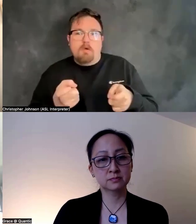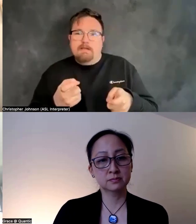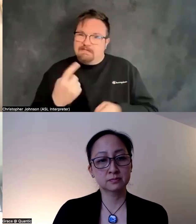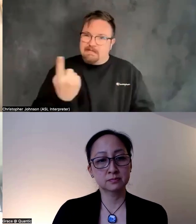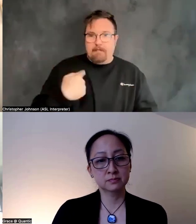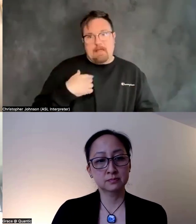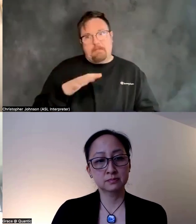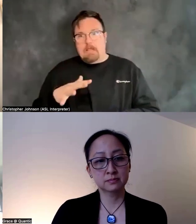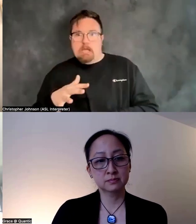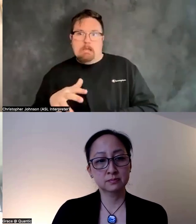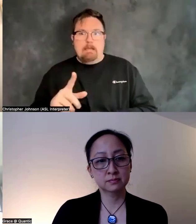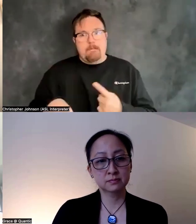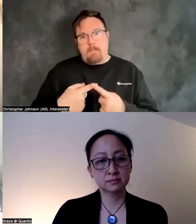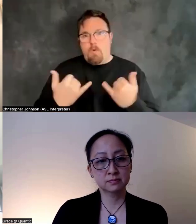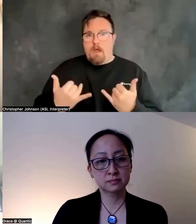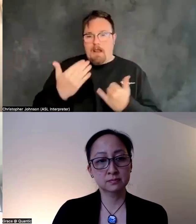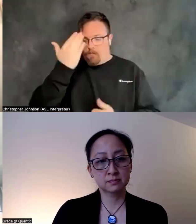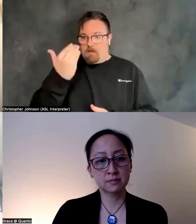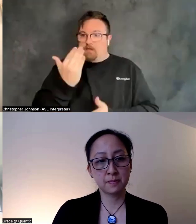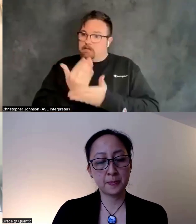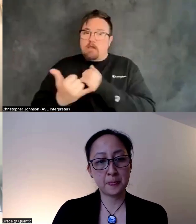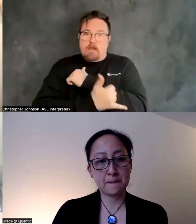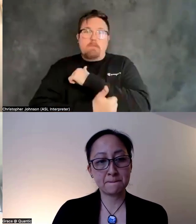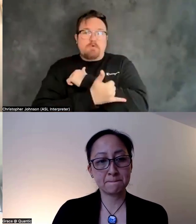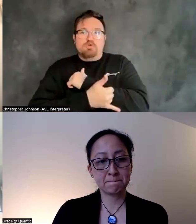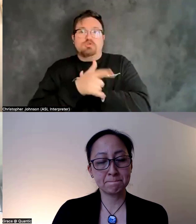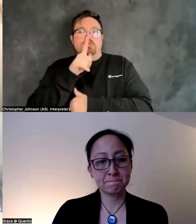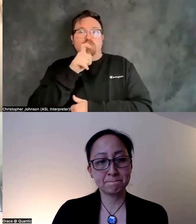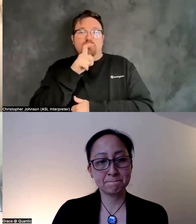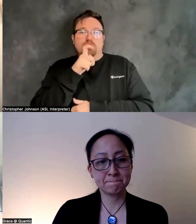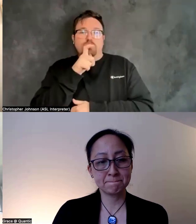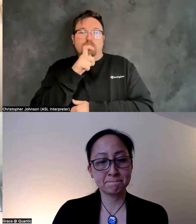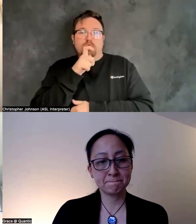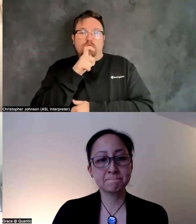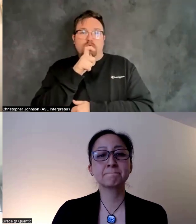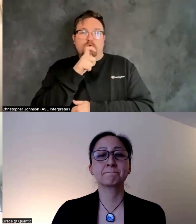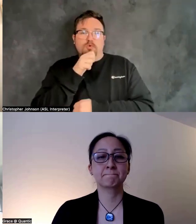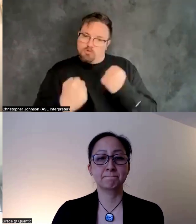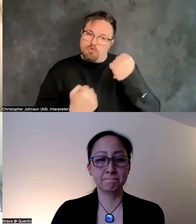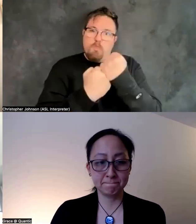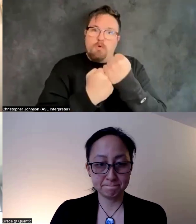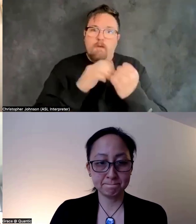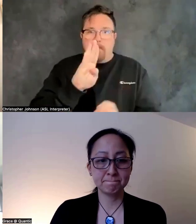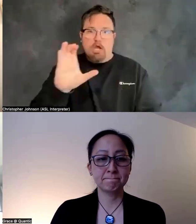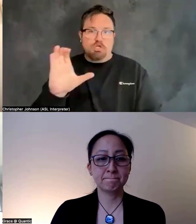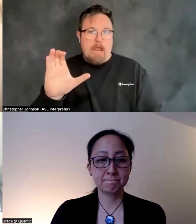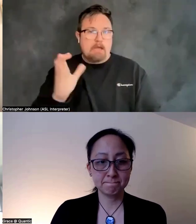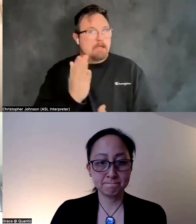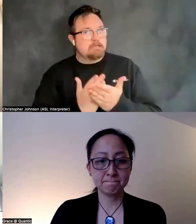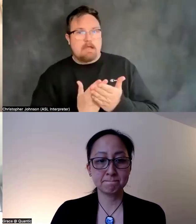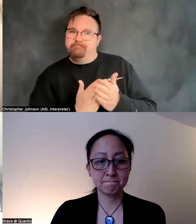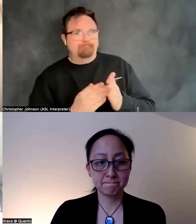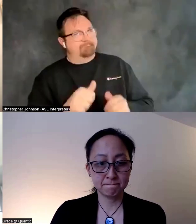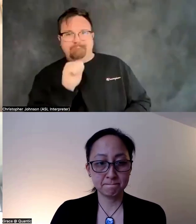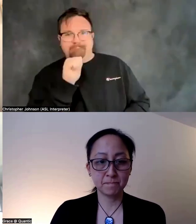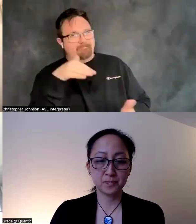because there are countries who are pro-blockchain. There are countries who are not so pro-blockchain. Both of them are okay.